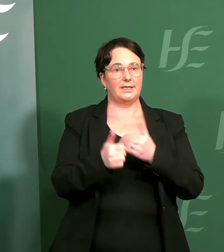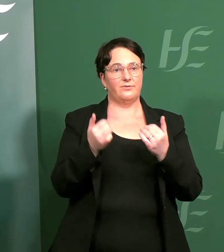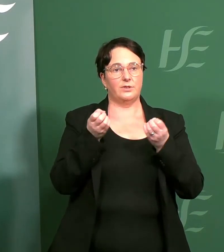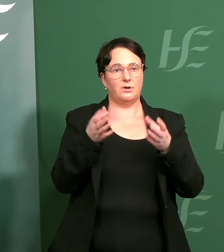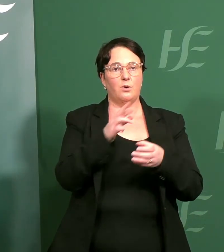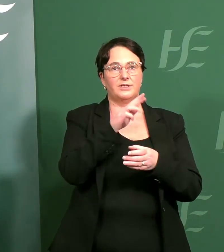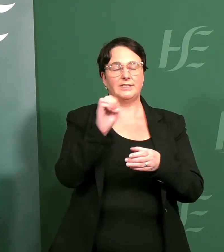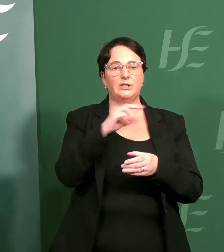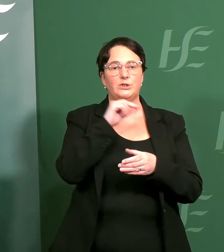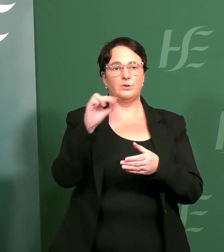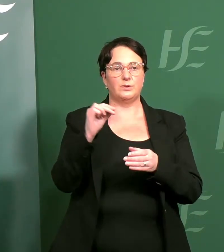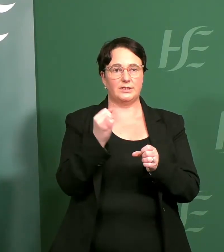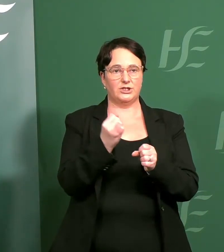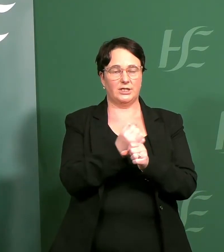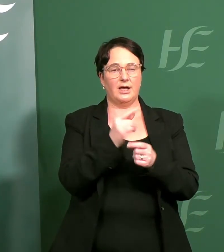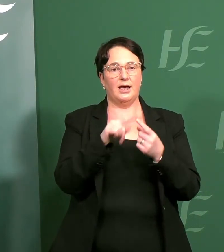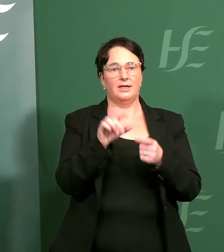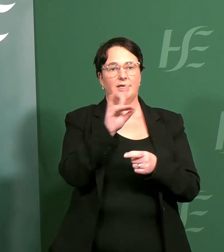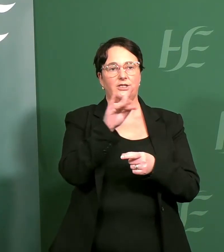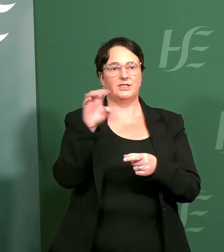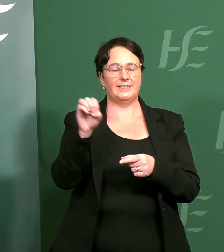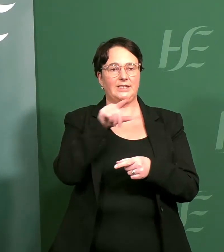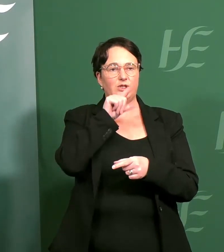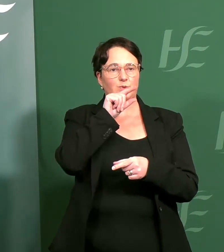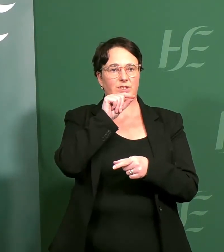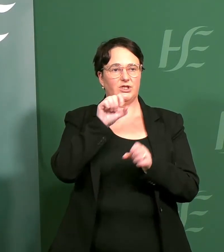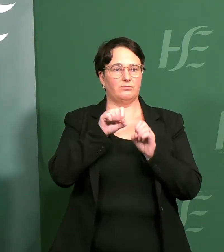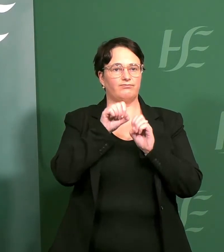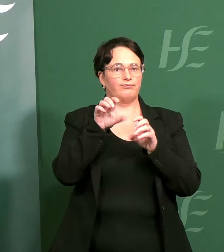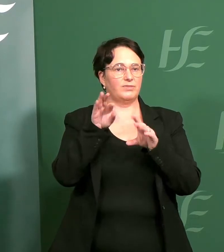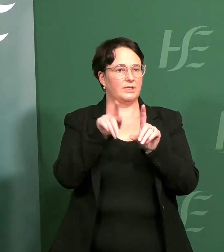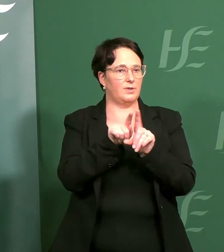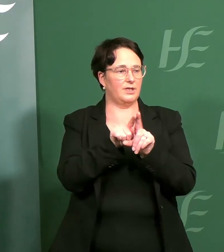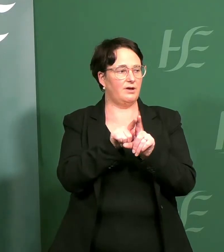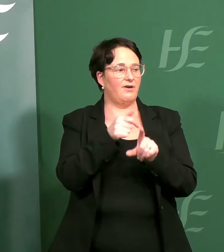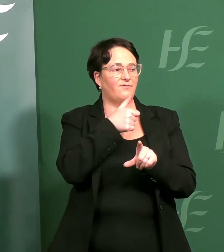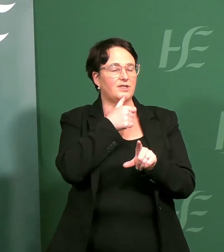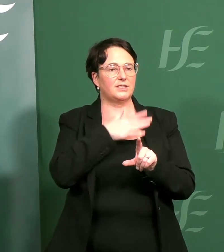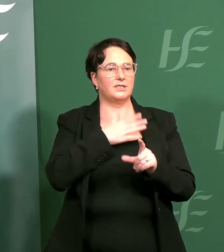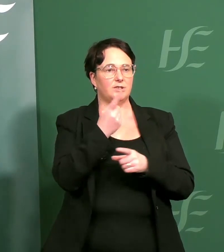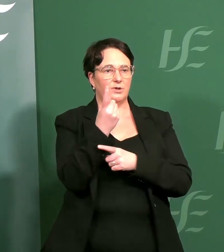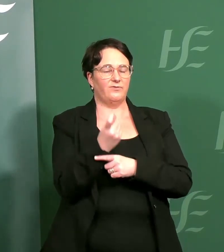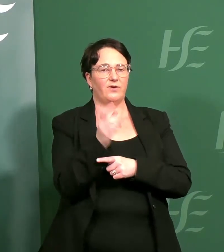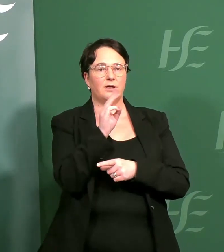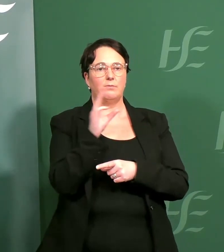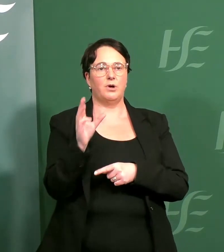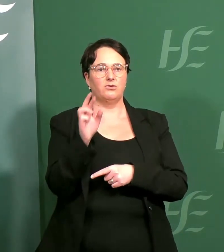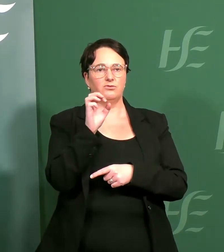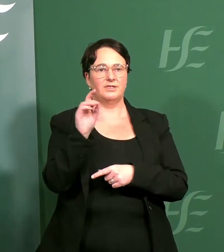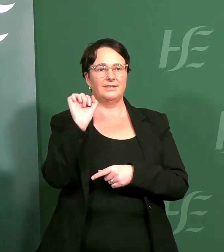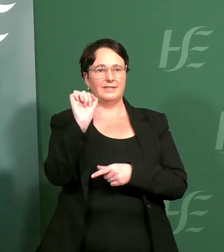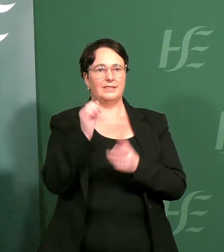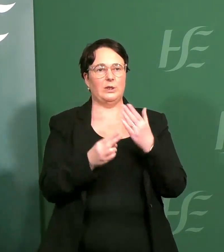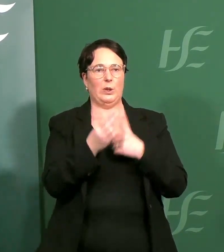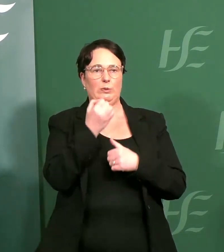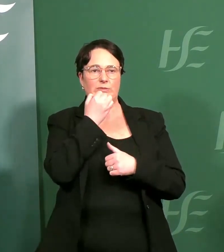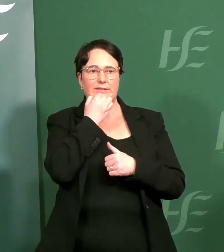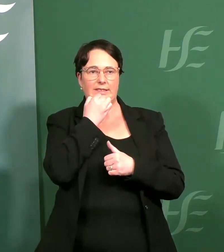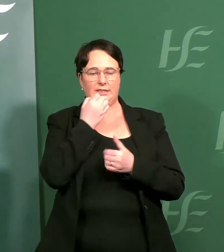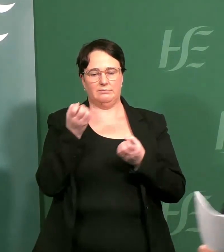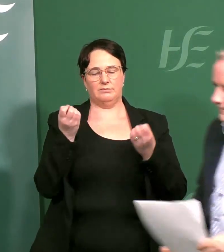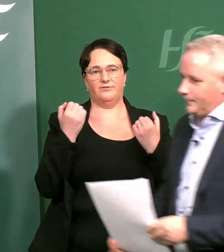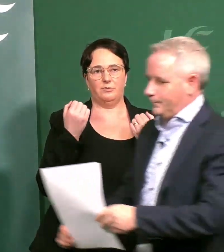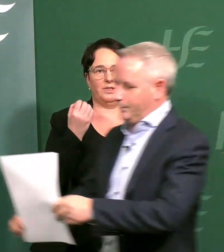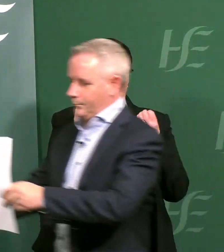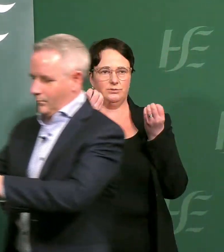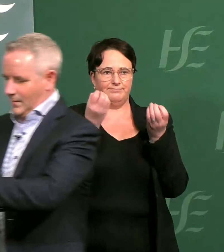RT News channel and on the HSE Twitter feed. First, could I ask the Chief Executive, Paul Reid, to give his weekly update?